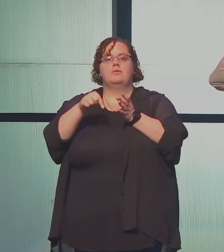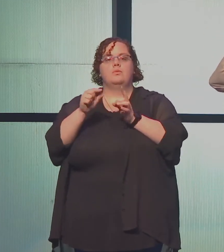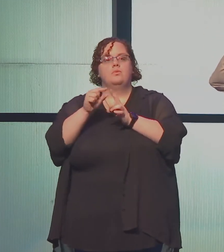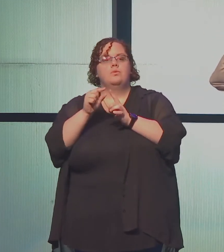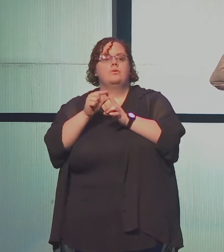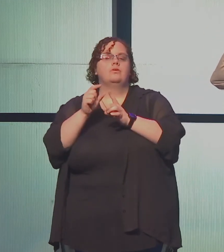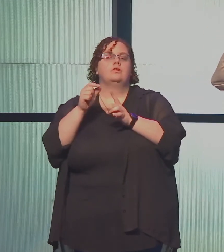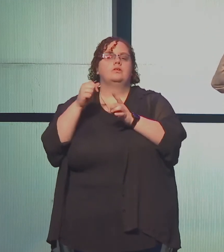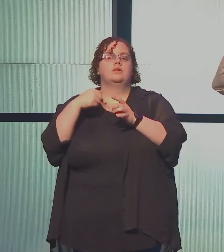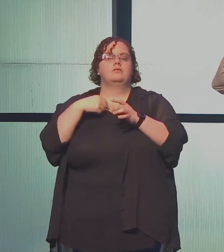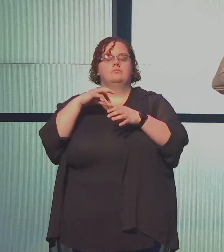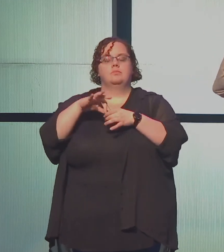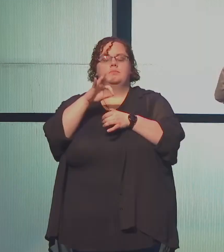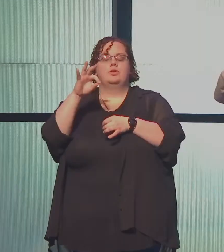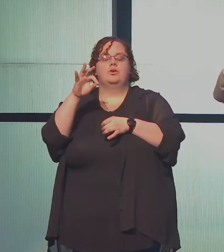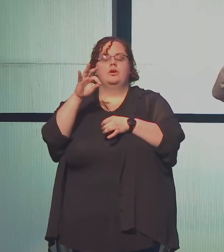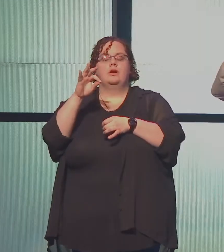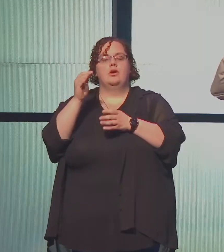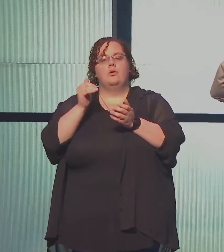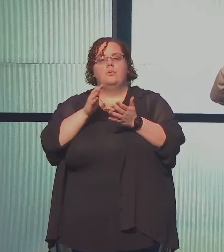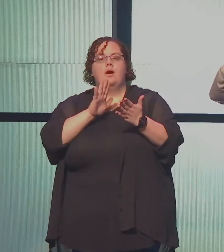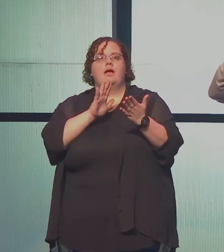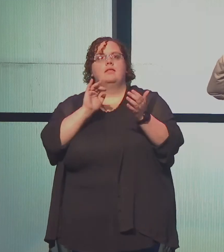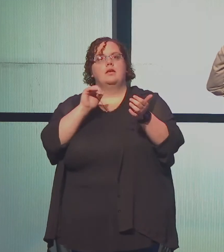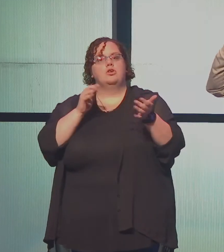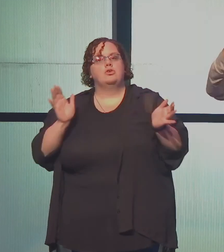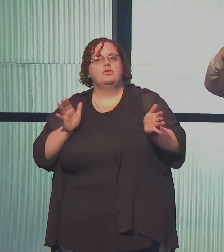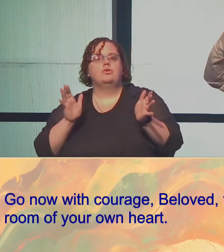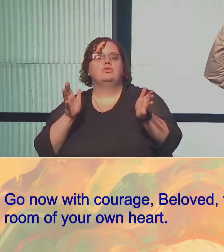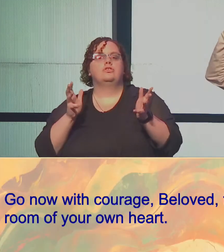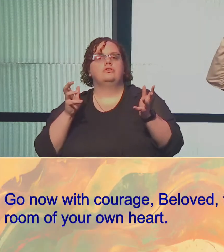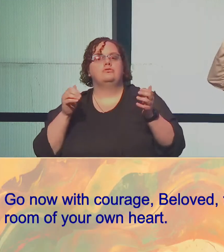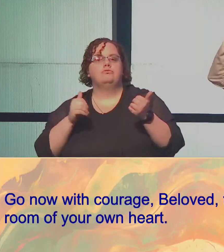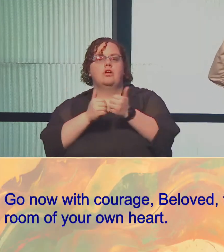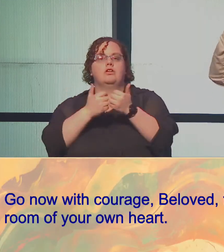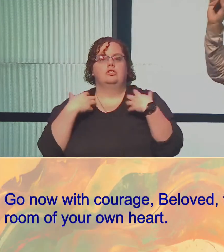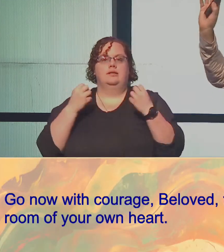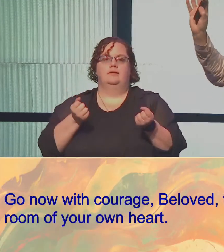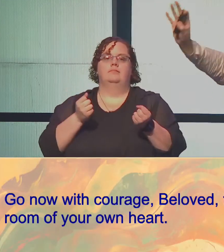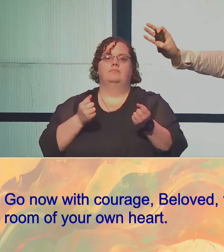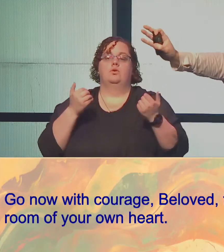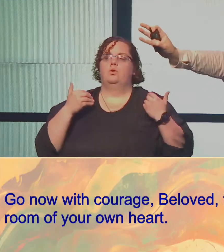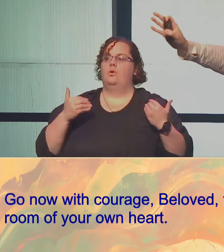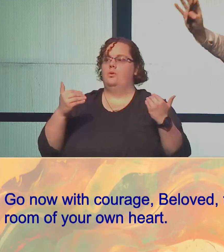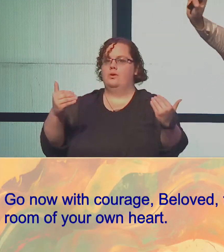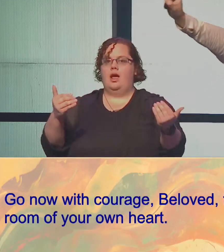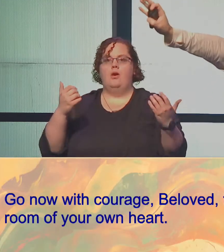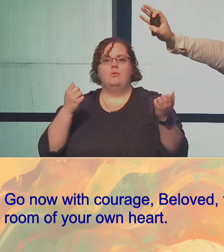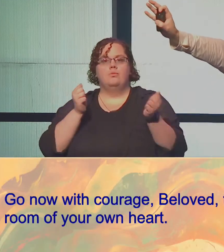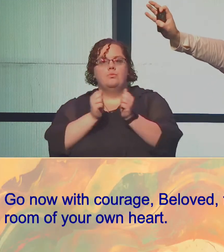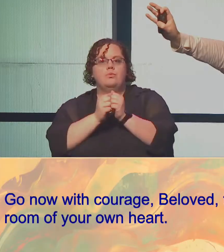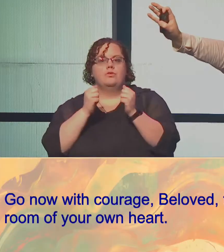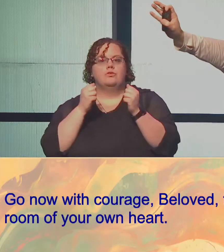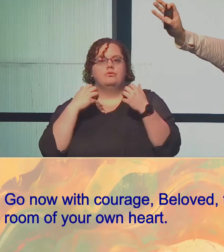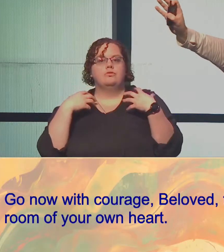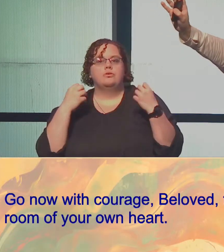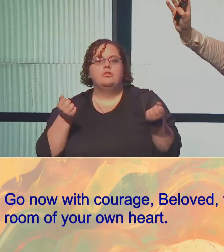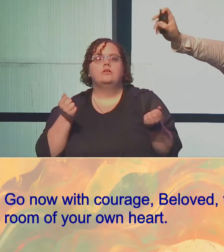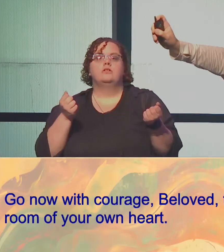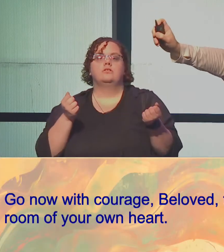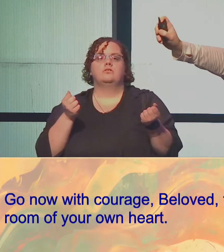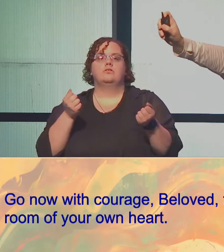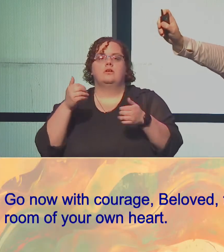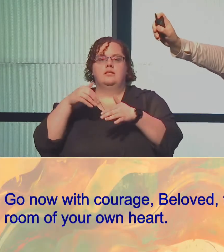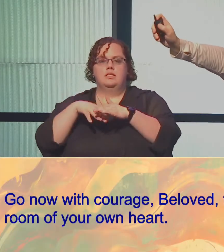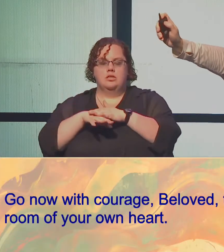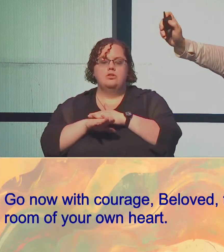spirit in a way that can encourage and challenge and heal. So go now with courage, beloved ones, to step